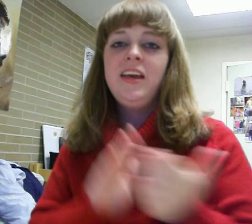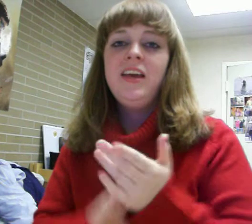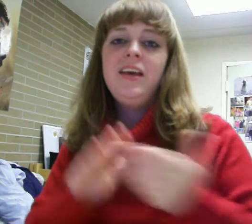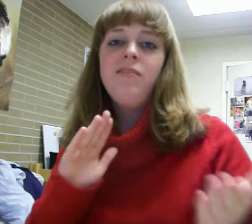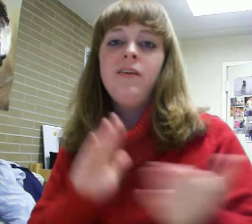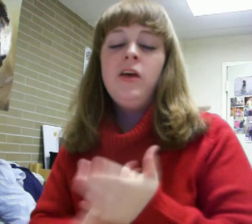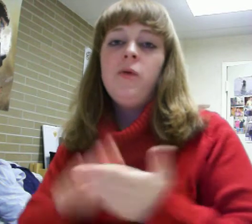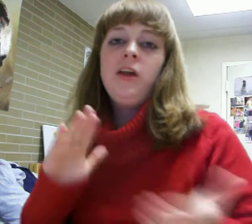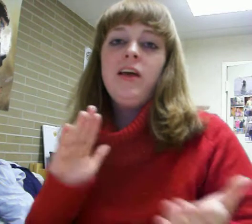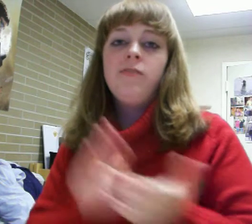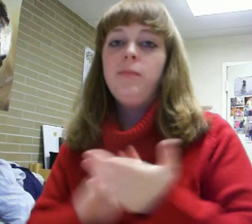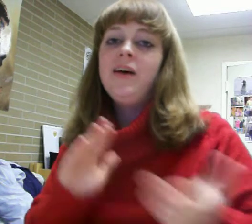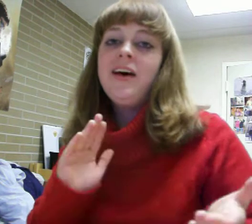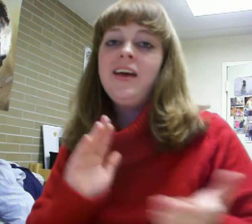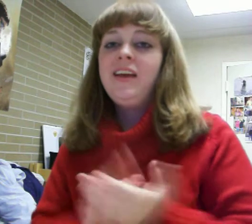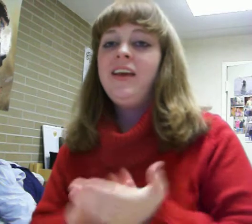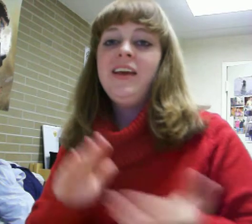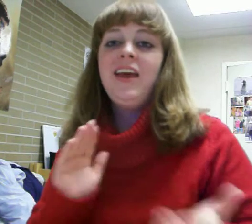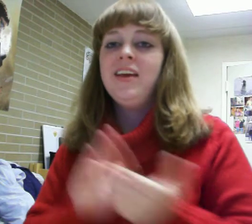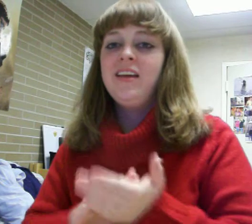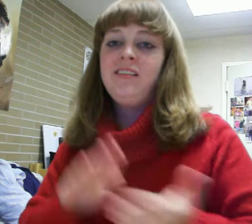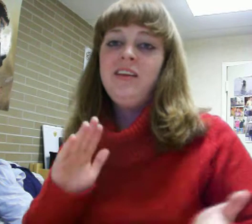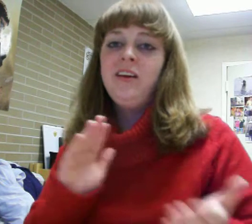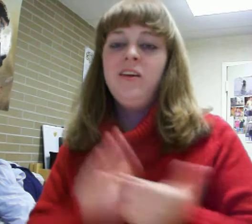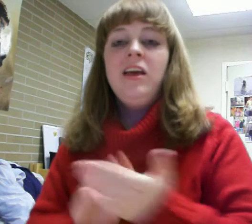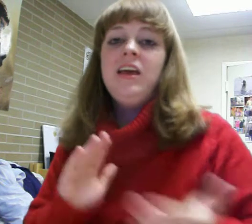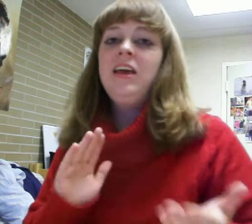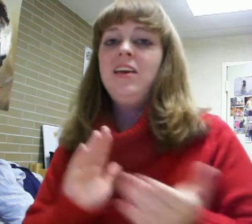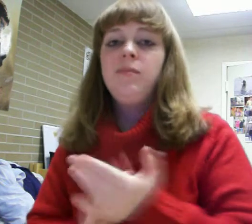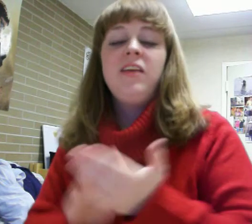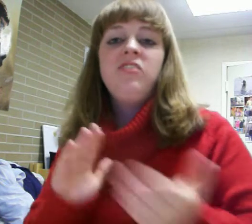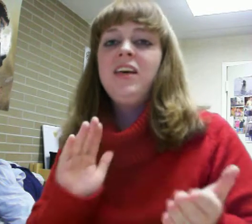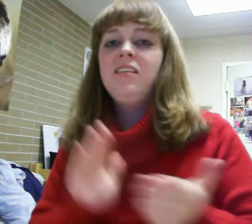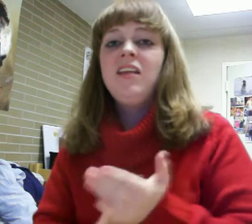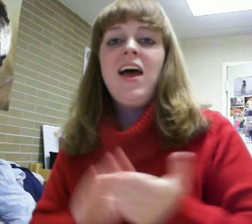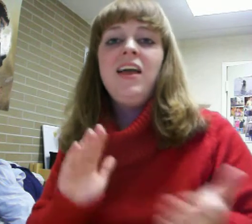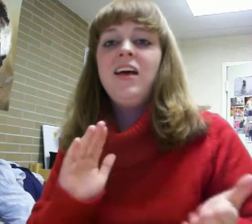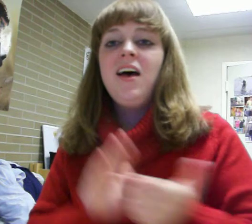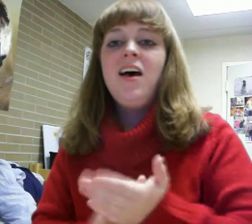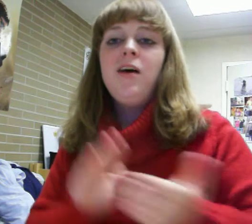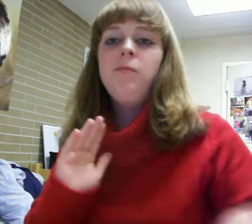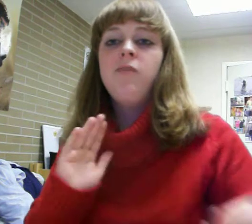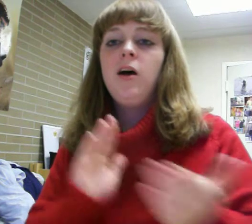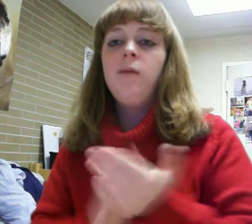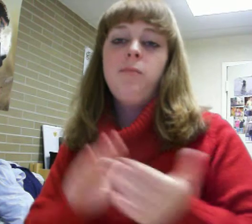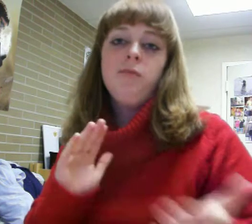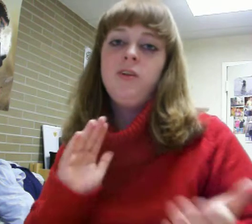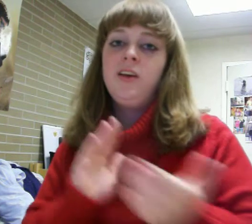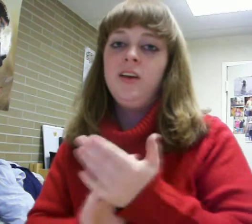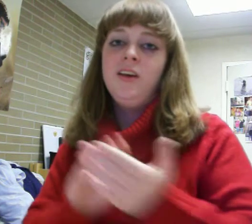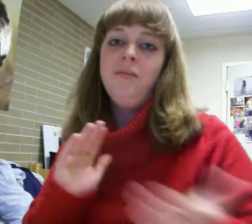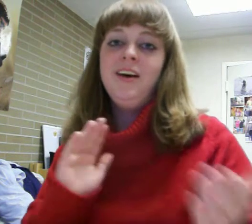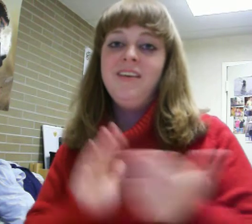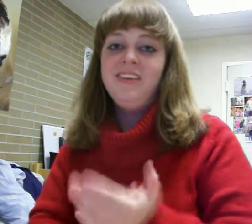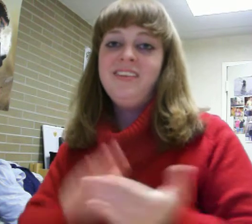what everybody can't hear His matches light up from the brim of his